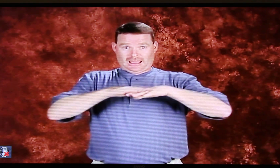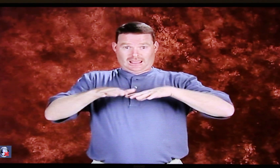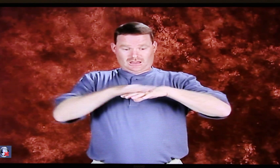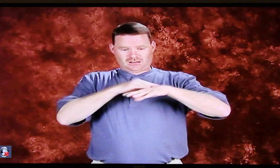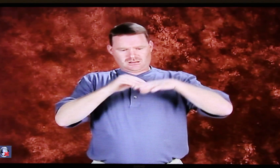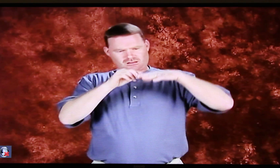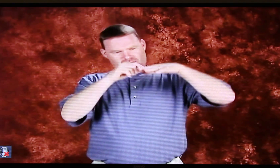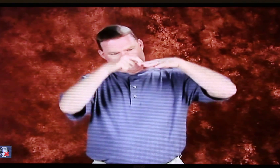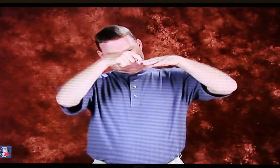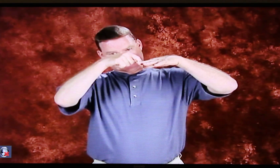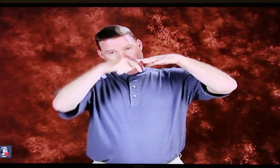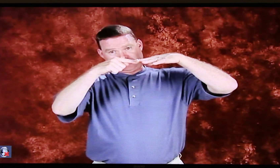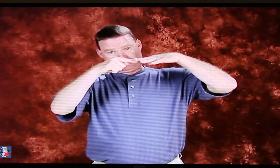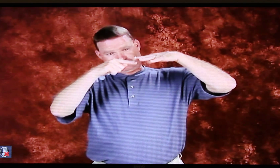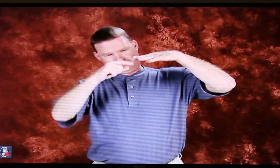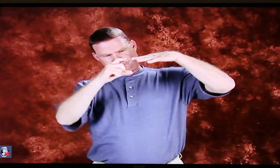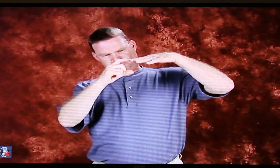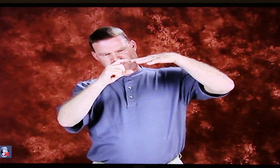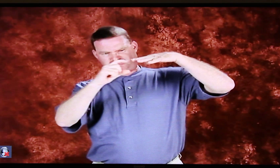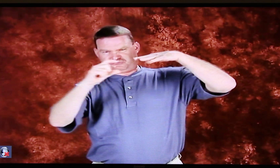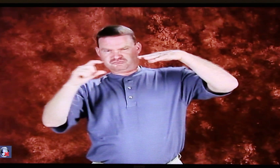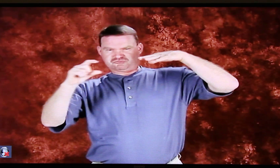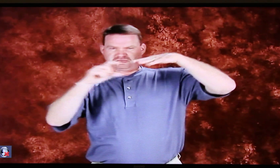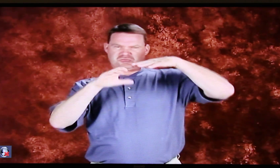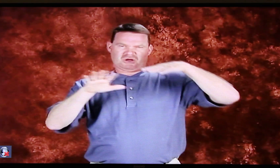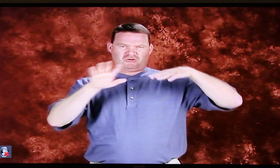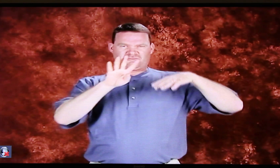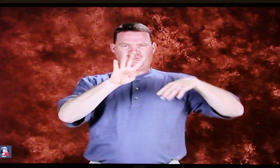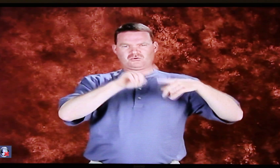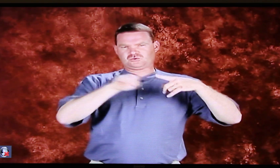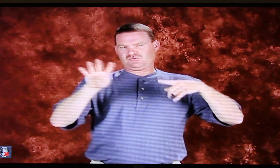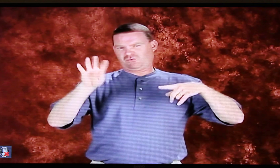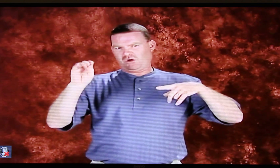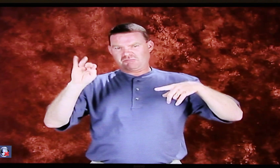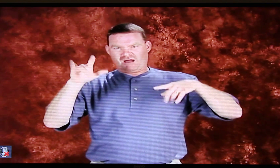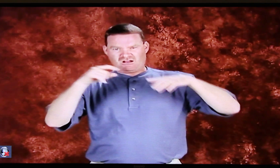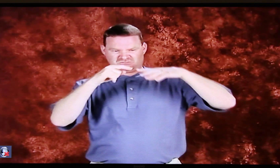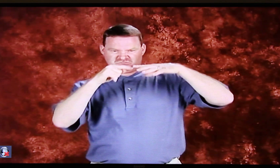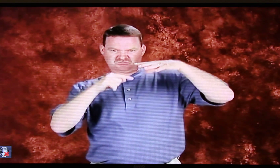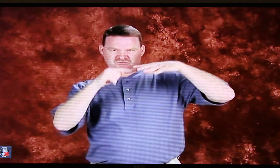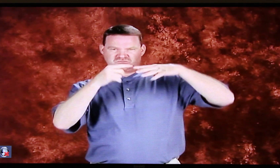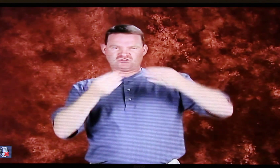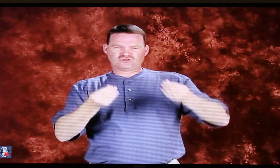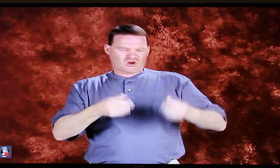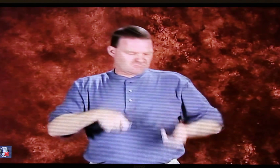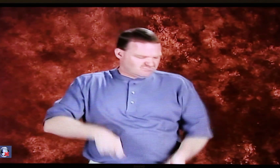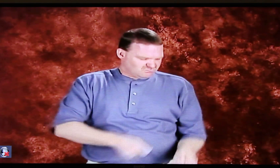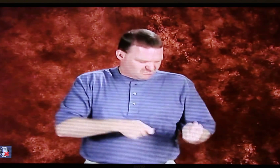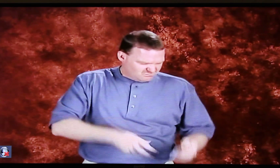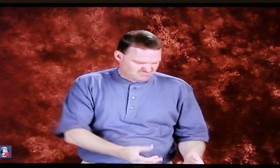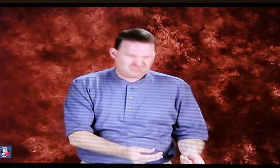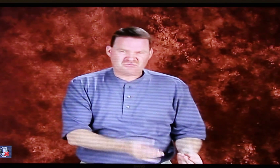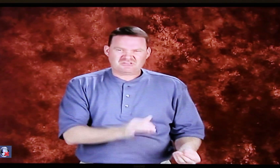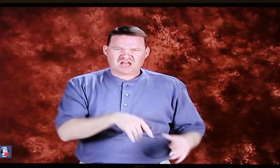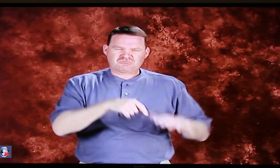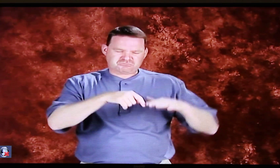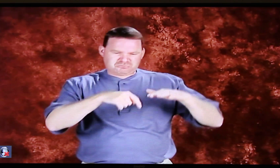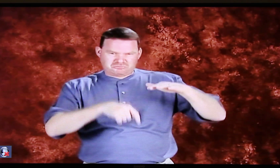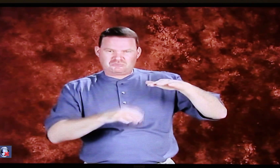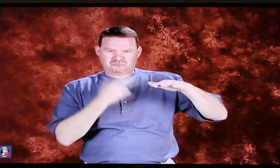we'd see that the very top layer, like it's 4 to 40 miles thick, this soft layer that has